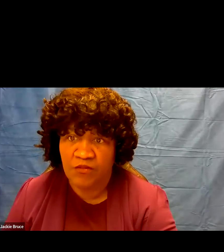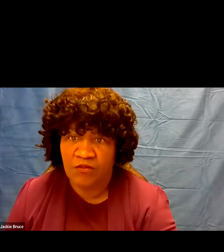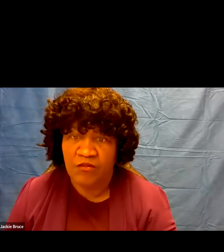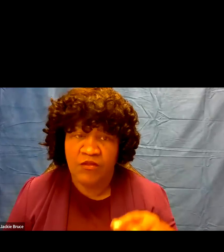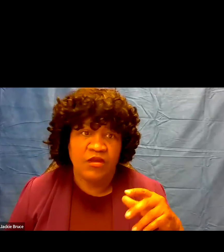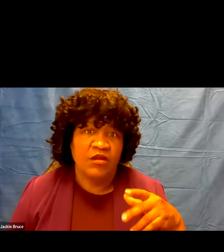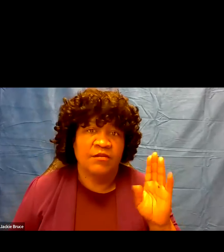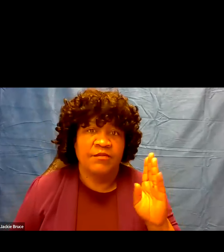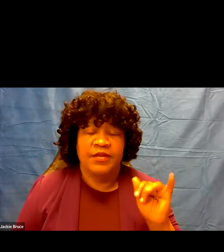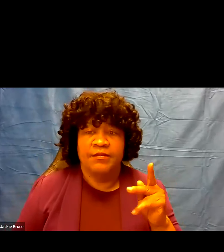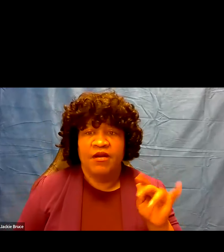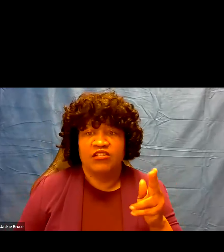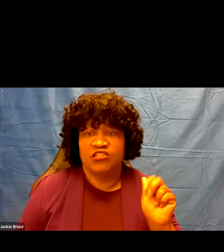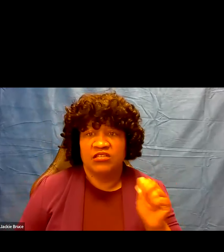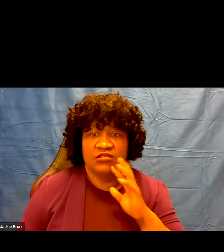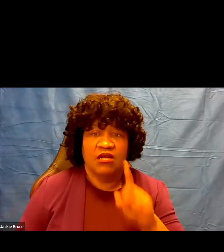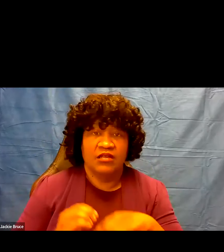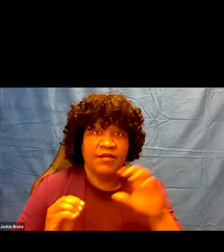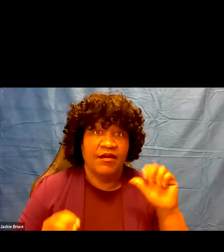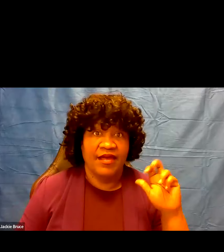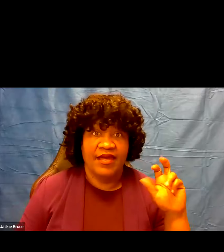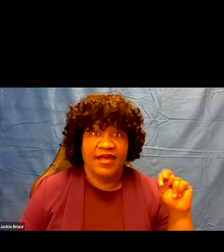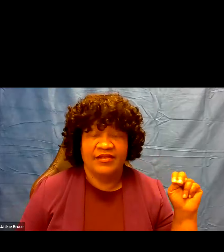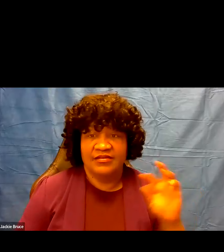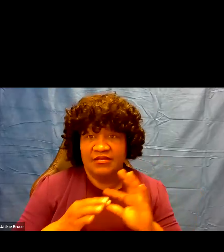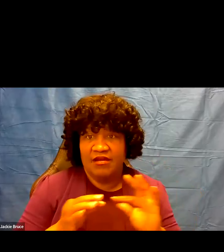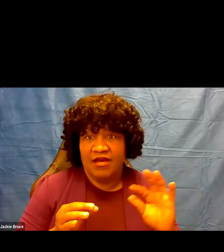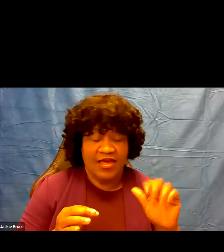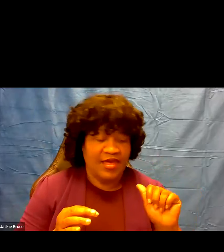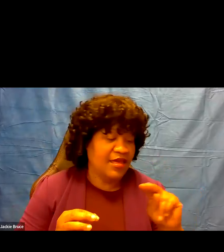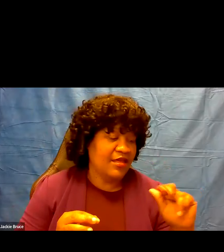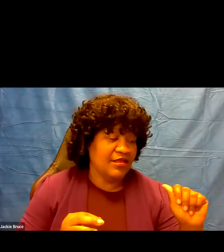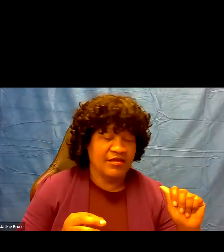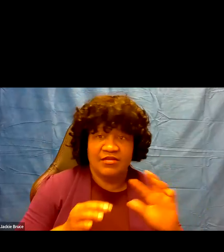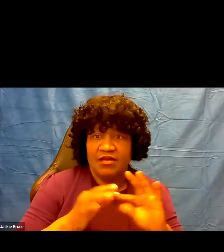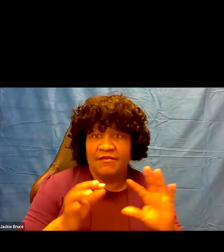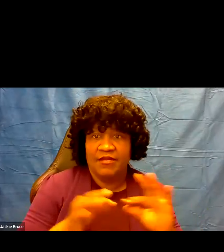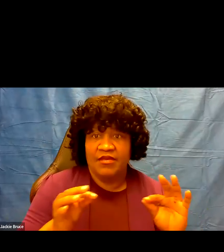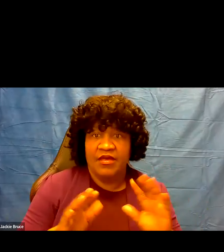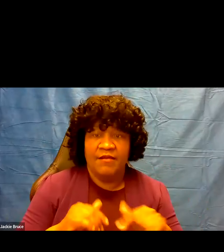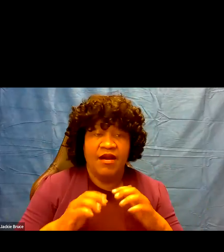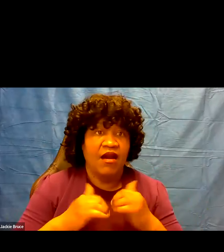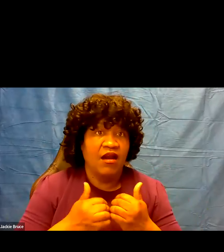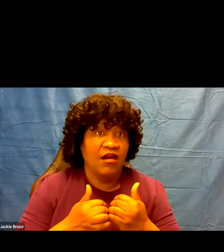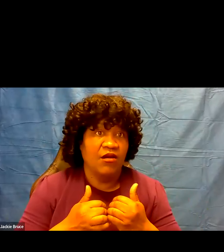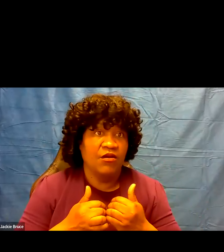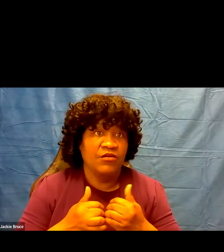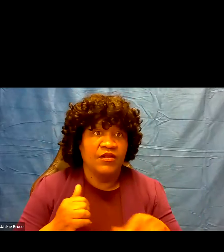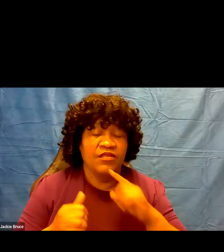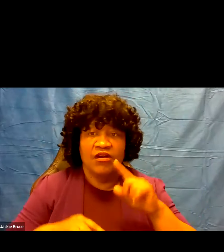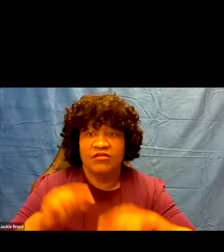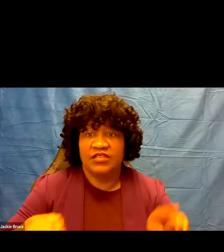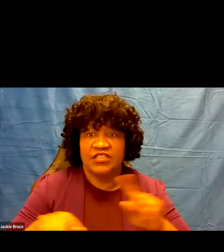is reflecting back on Anna's comment about how there are all kinds